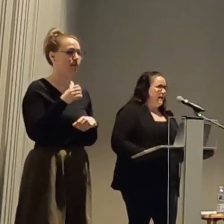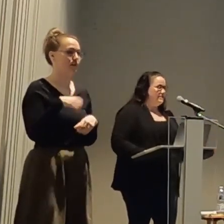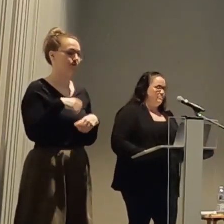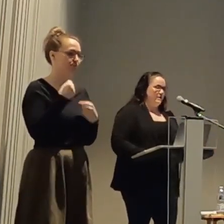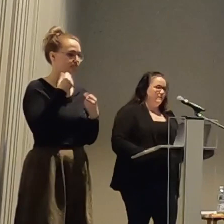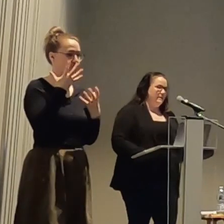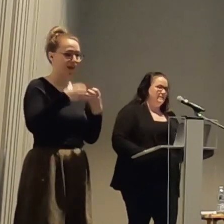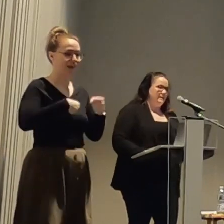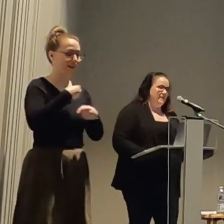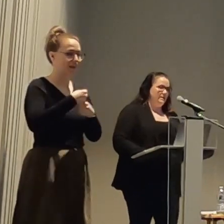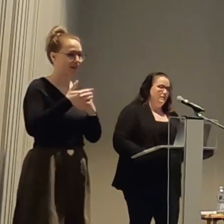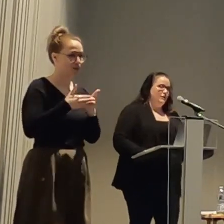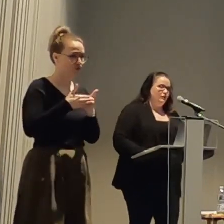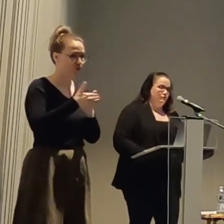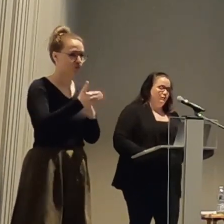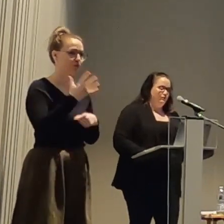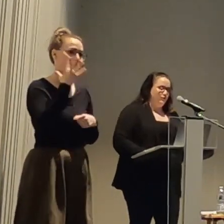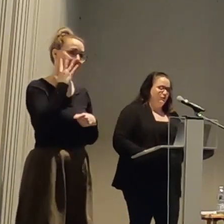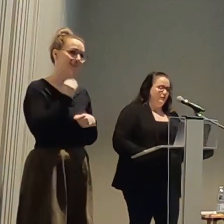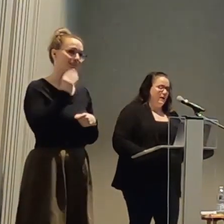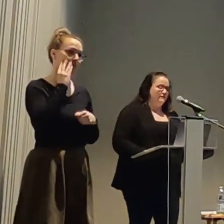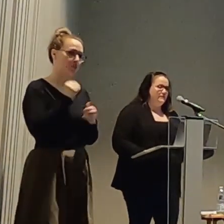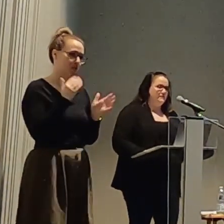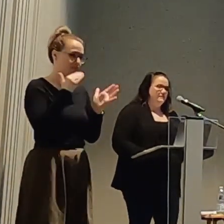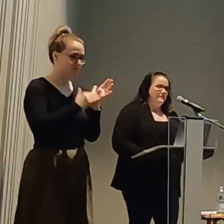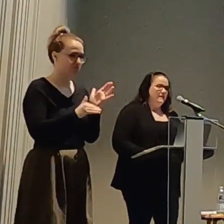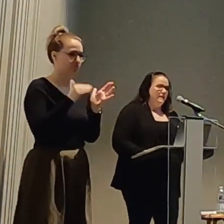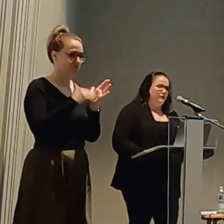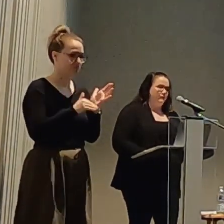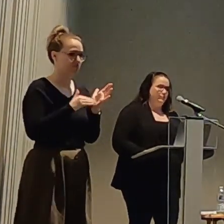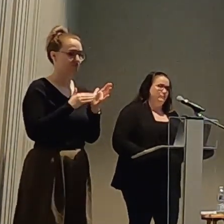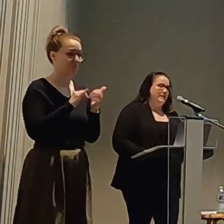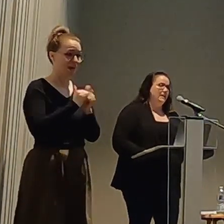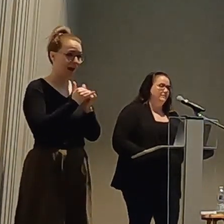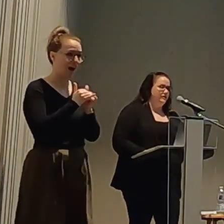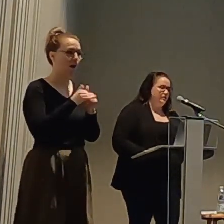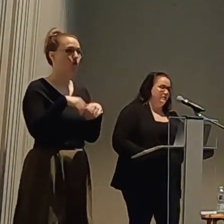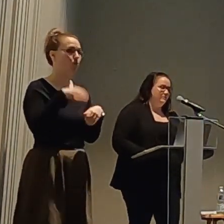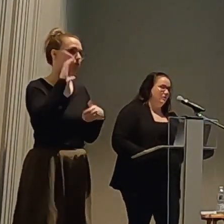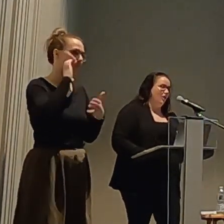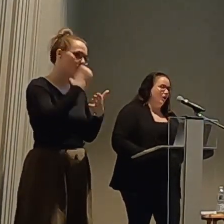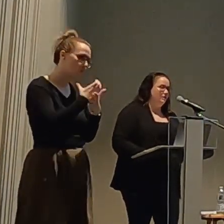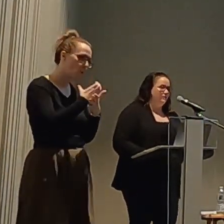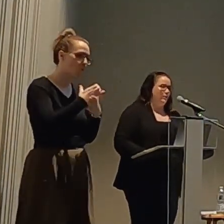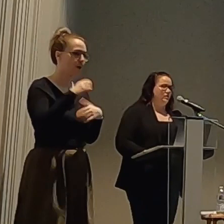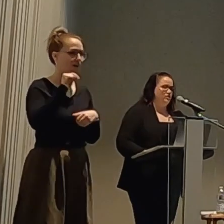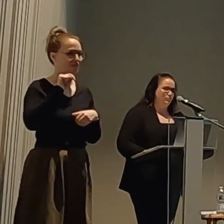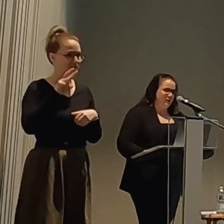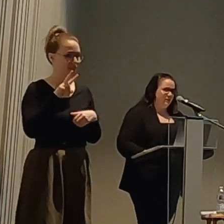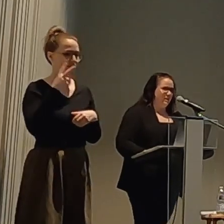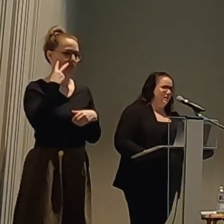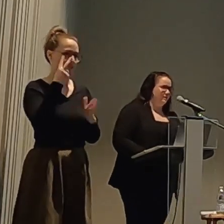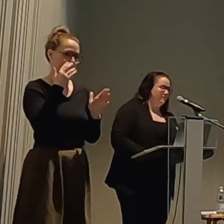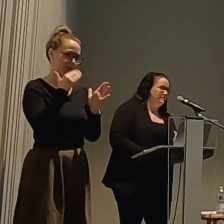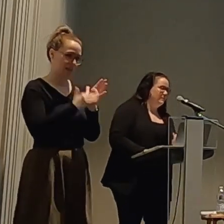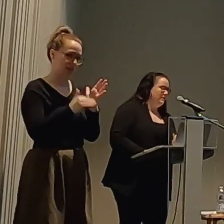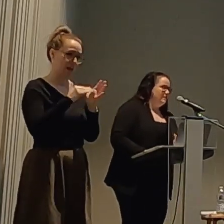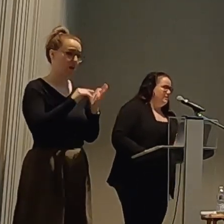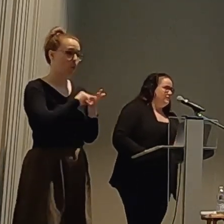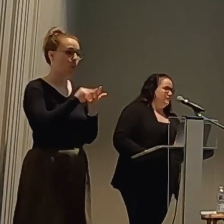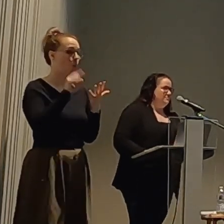years experiencing it through photographs and through television, all of which were in